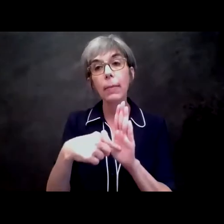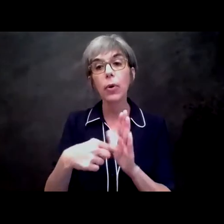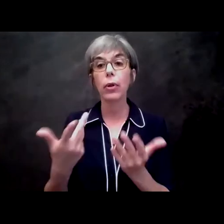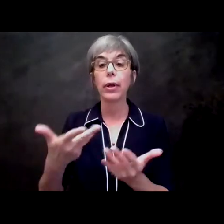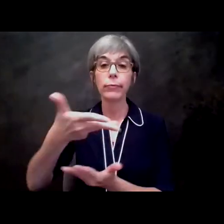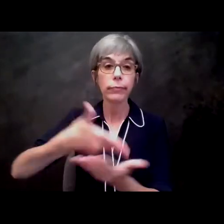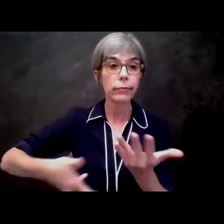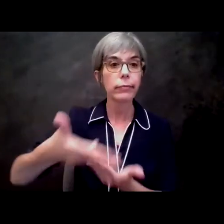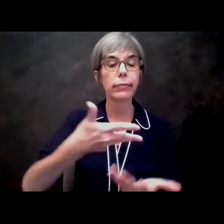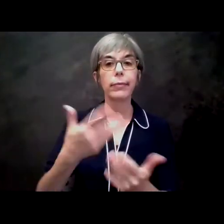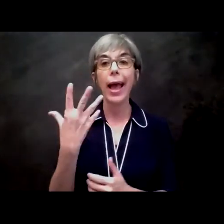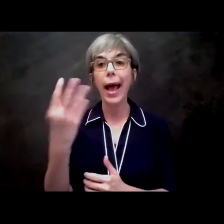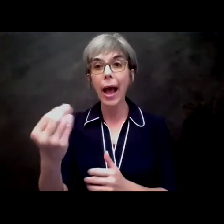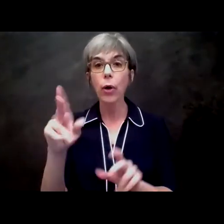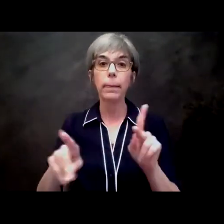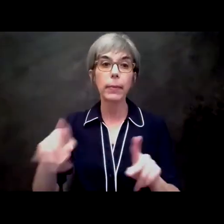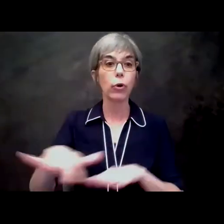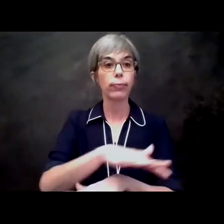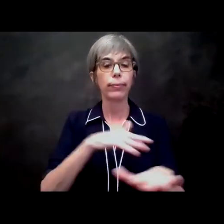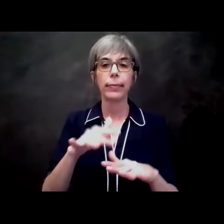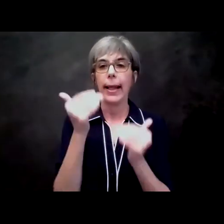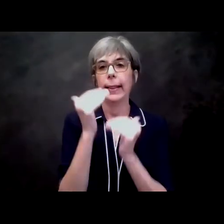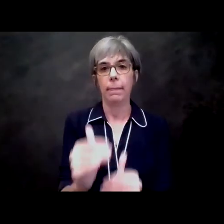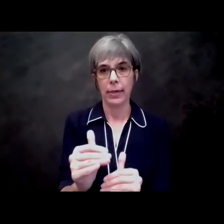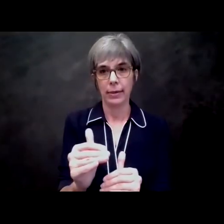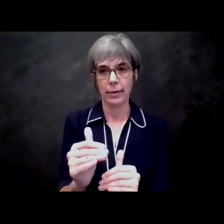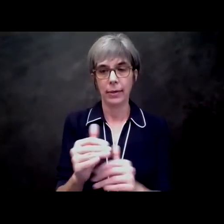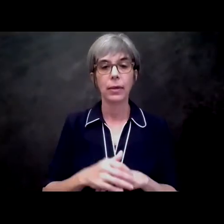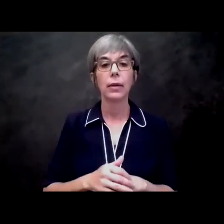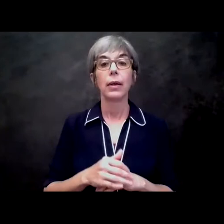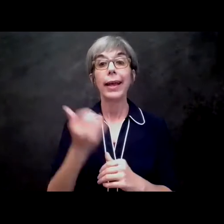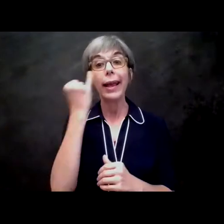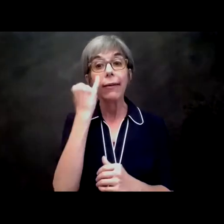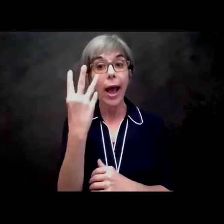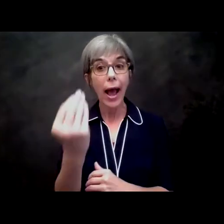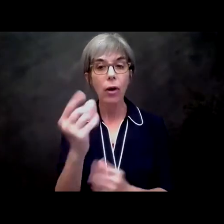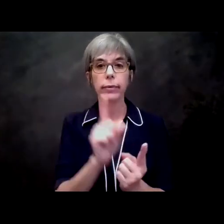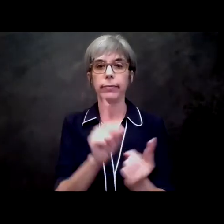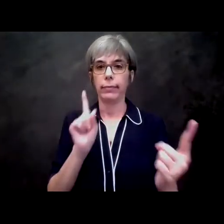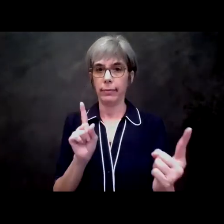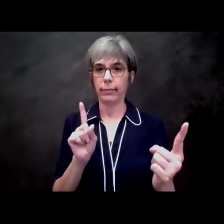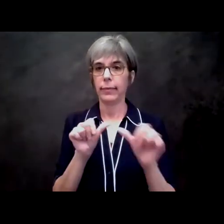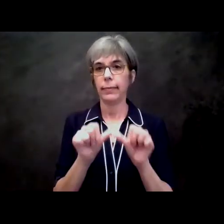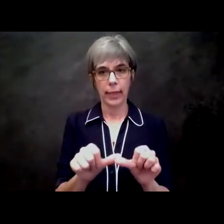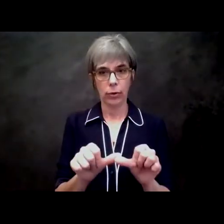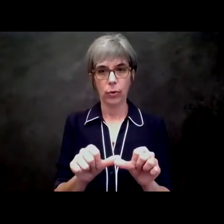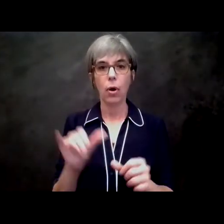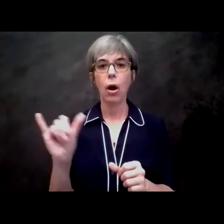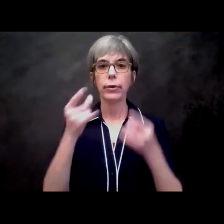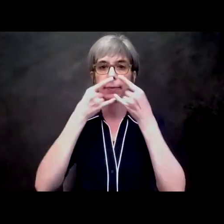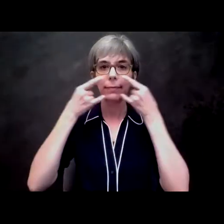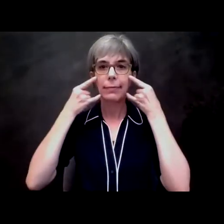with large groups of people. We need to continue maintaining our distance, and we need to keep wearing our face